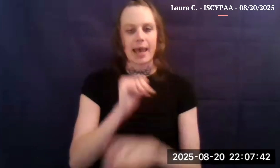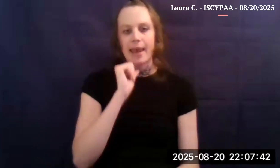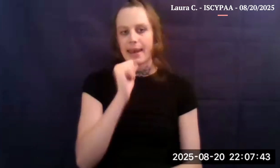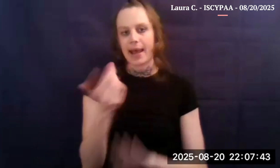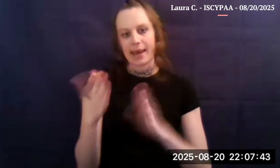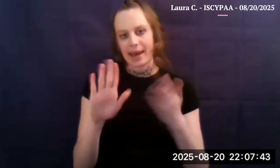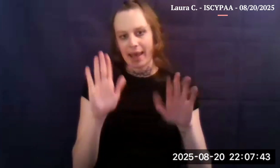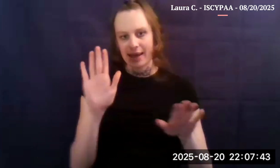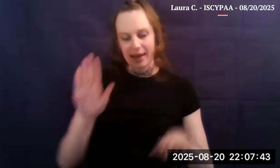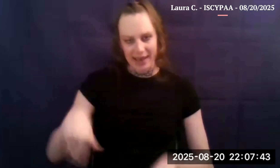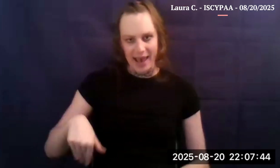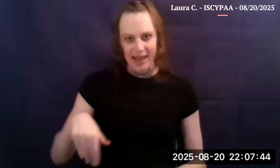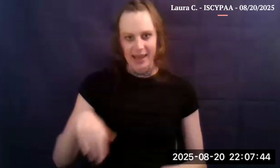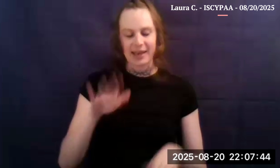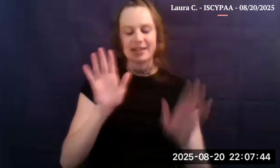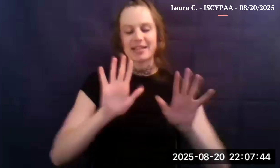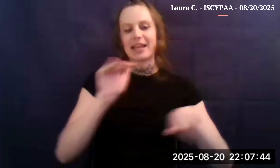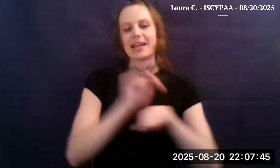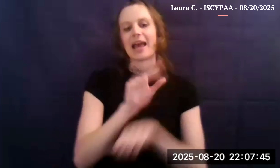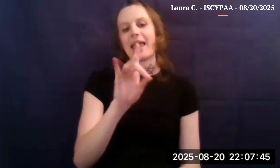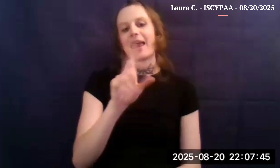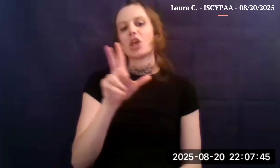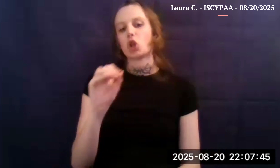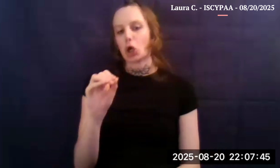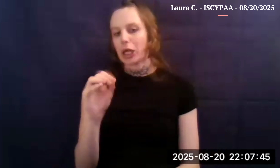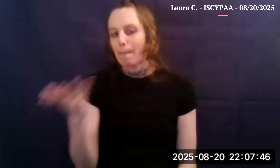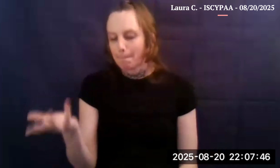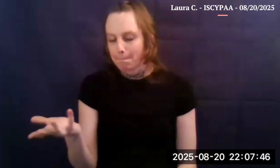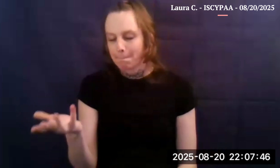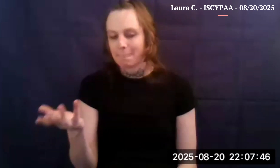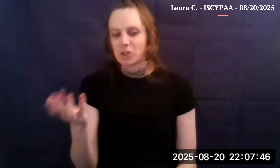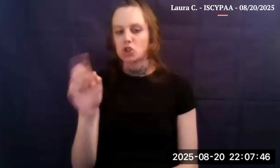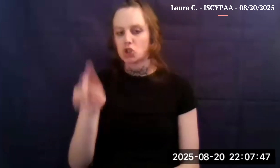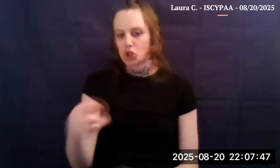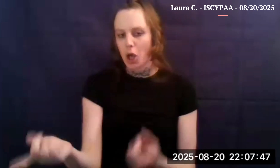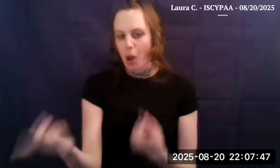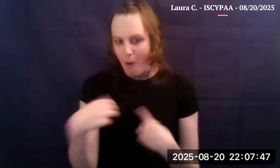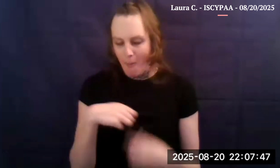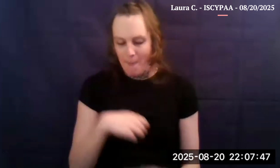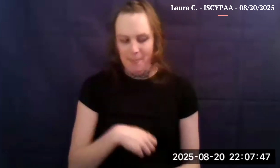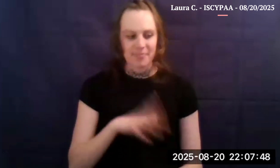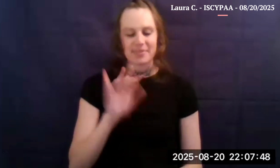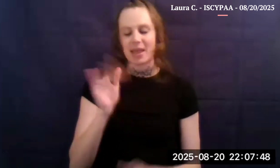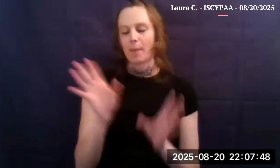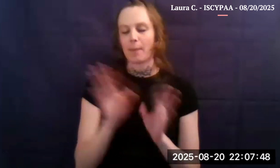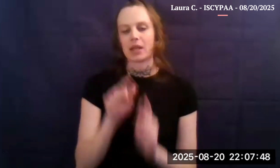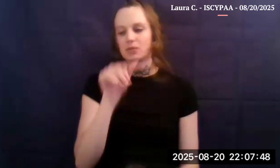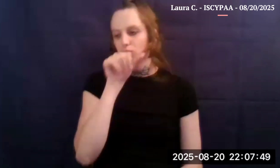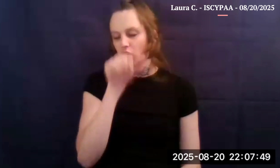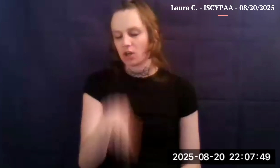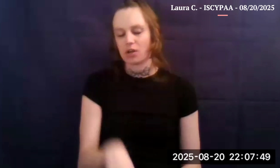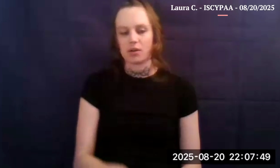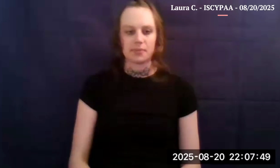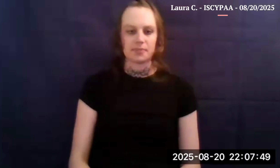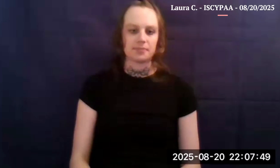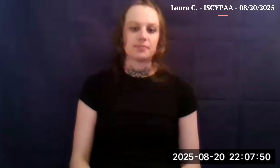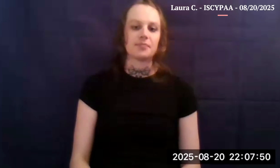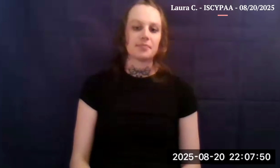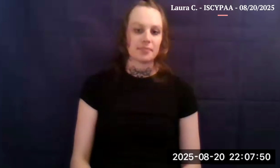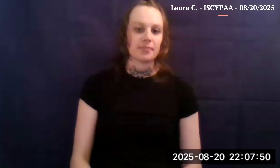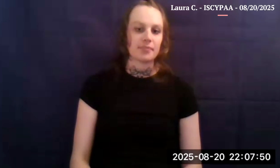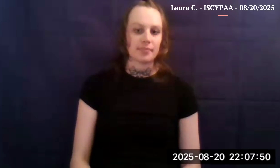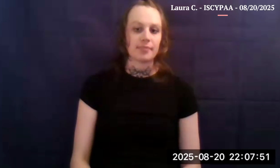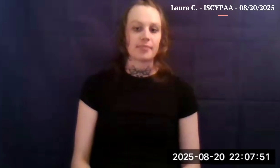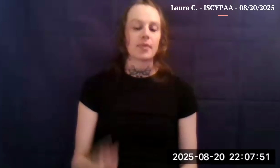nights at 8:30 in Elgin. If anyone's in the area, it's a great meeting. I love that meeting. And so I